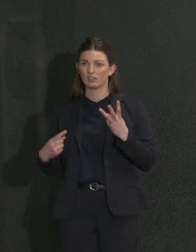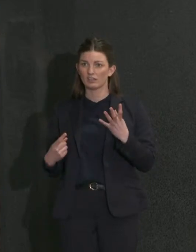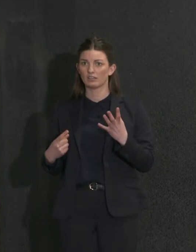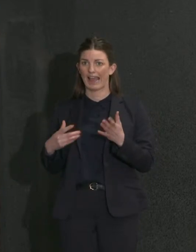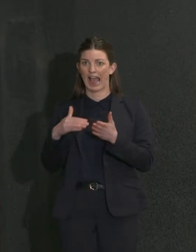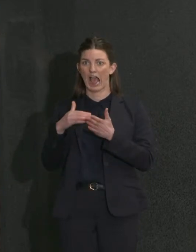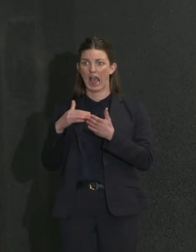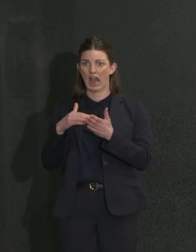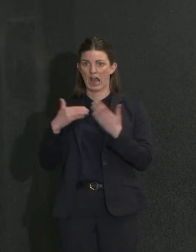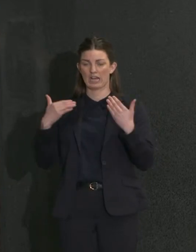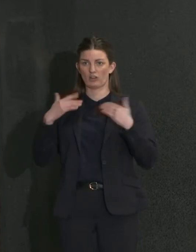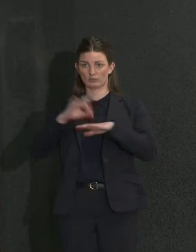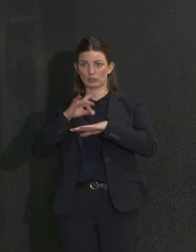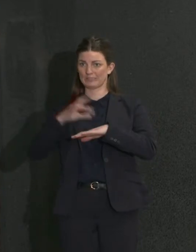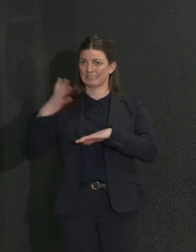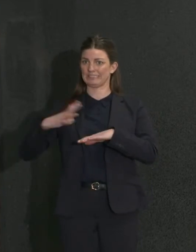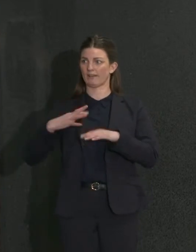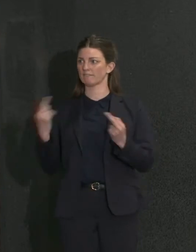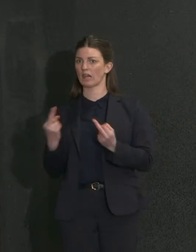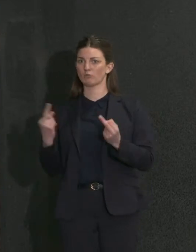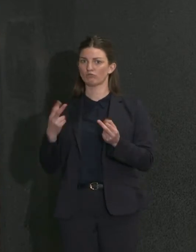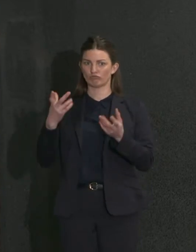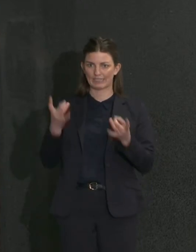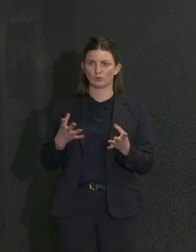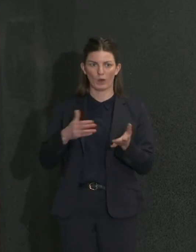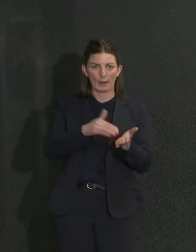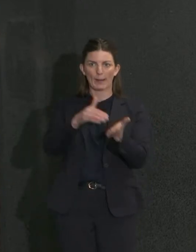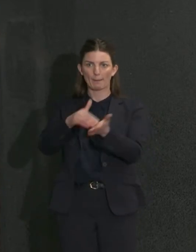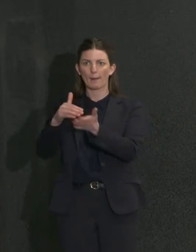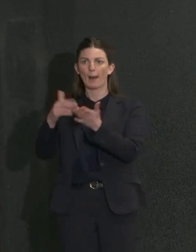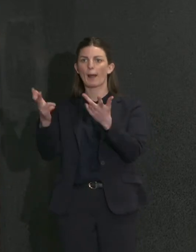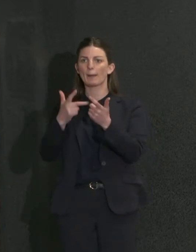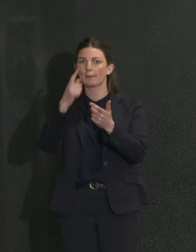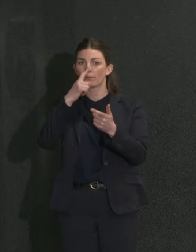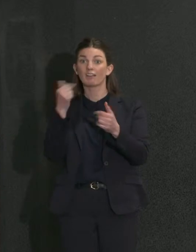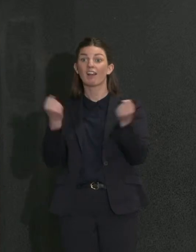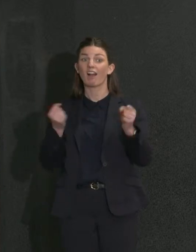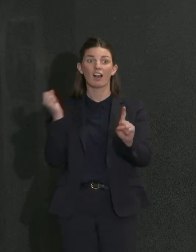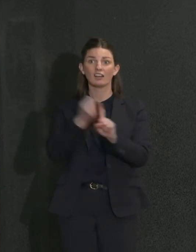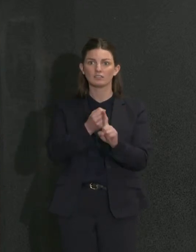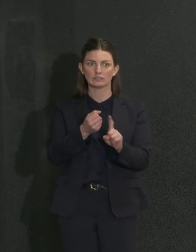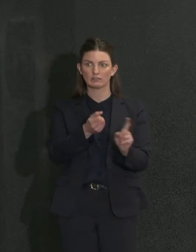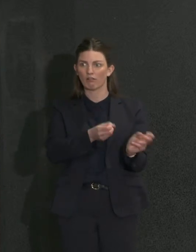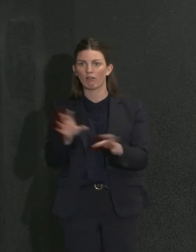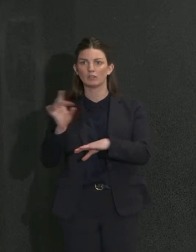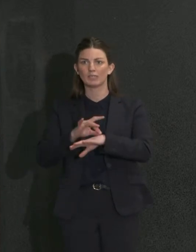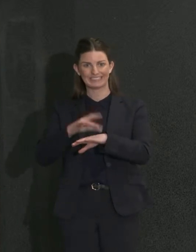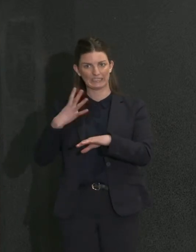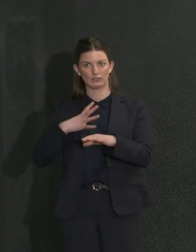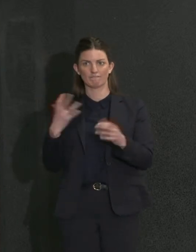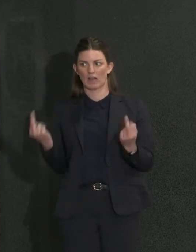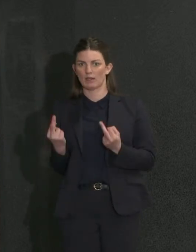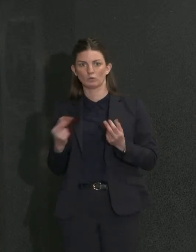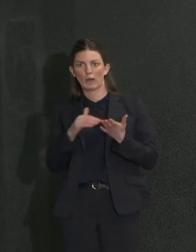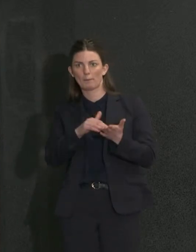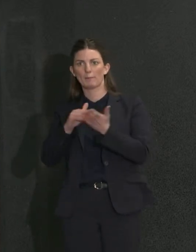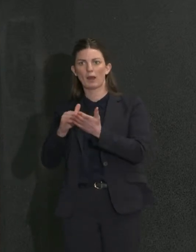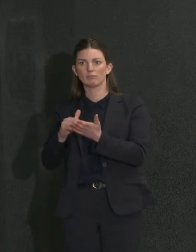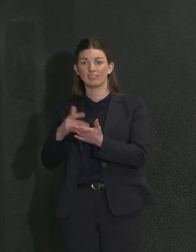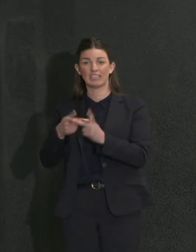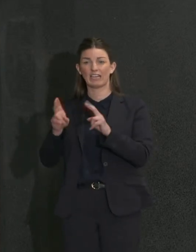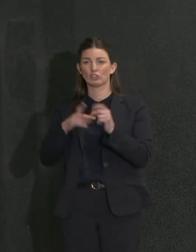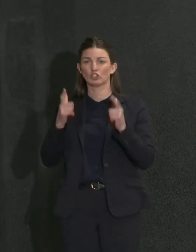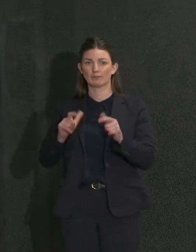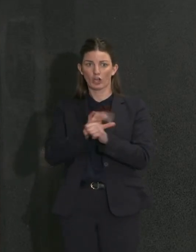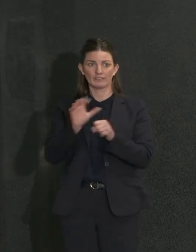health system would be compromised as well. That's why there's only one option, as painful and as difficult as it is. We've done